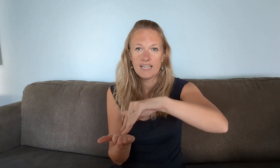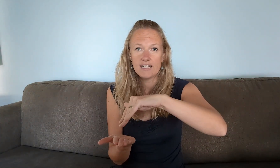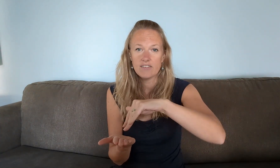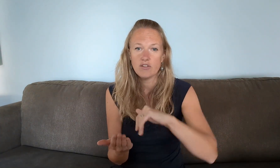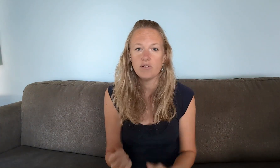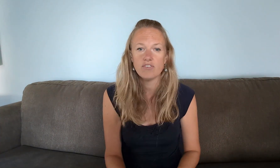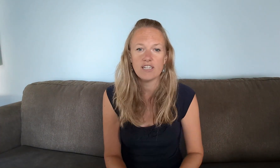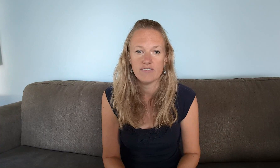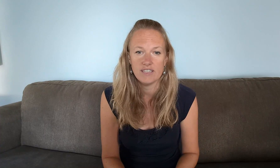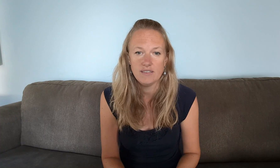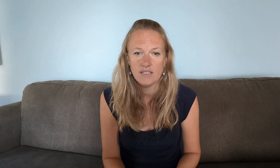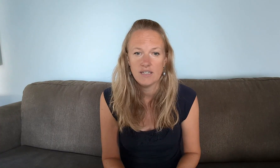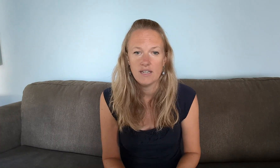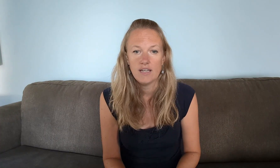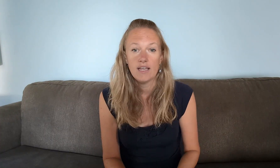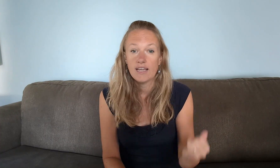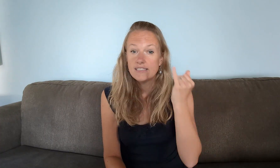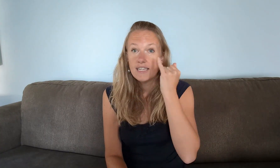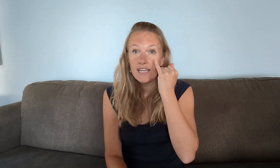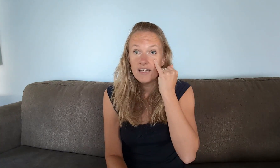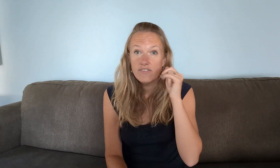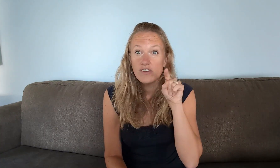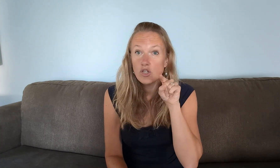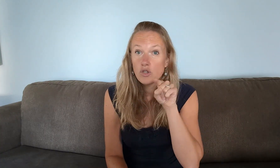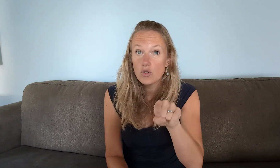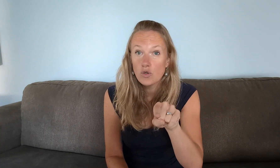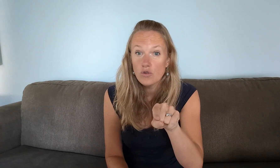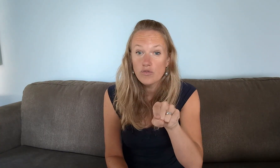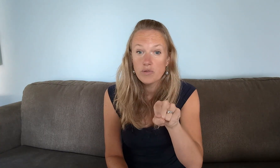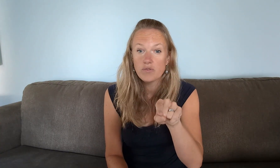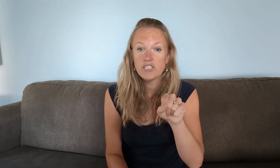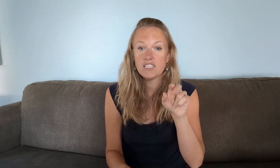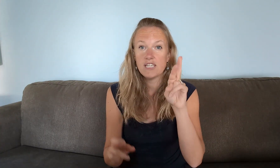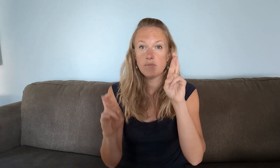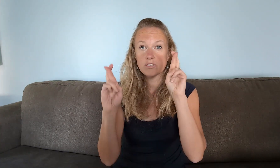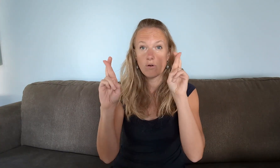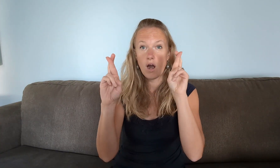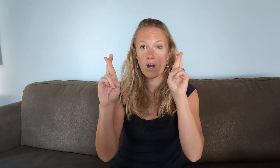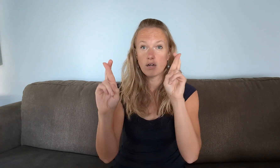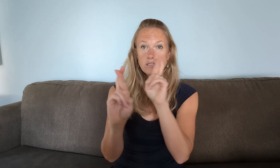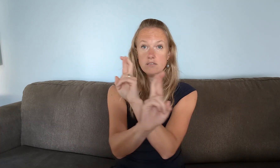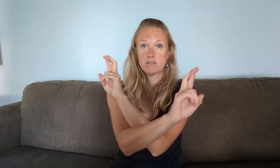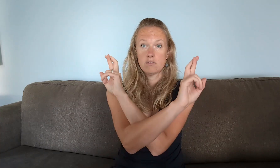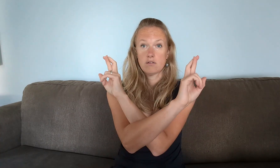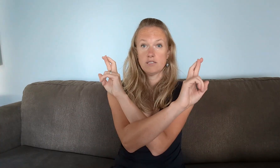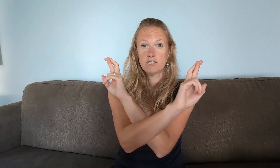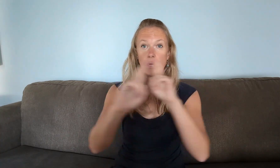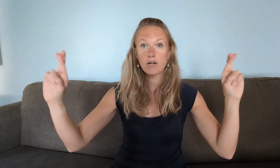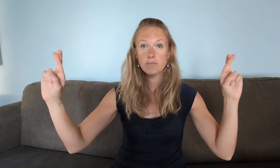clean. If you've been forgiven, and if you've been redeemed, so R's, cross your arms and